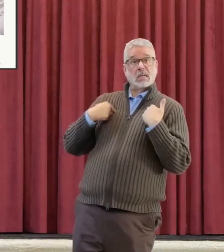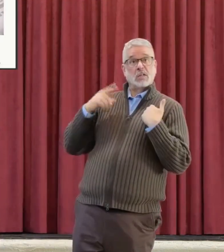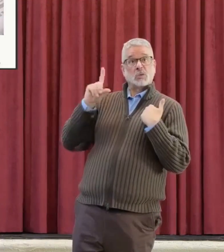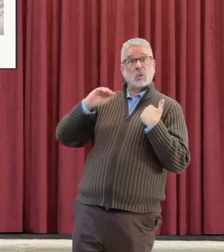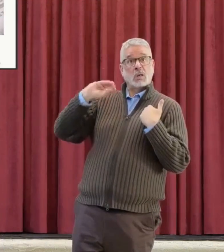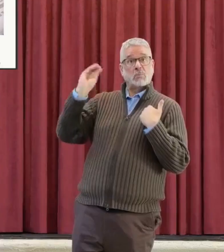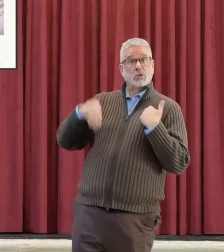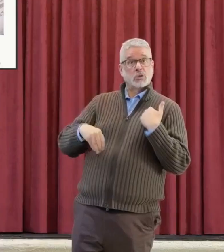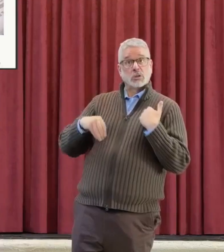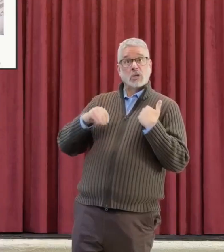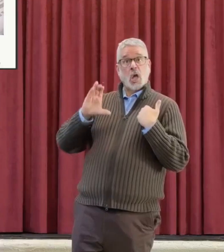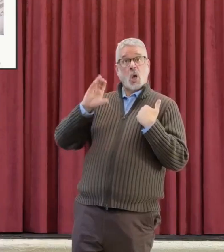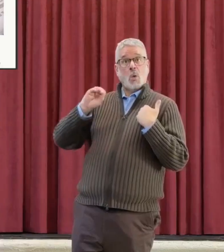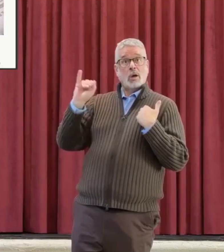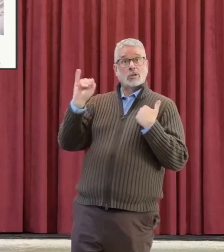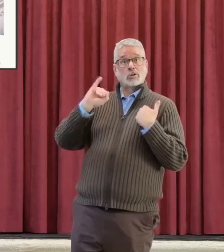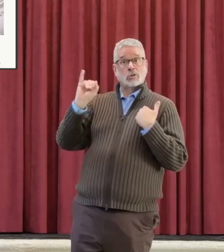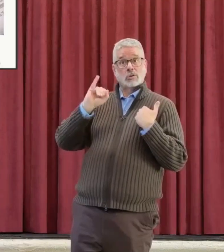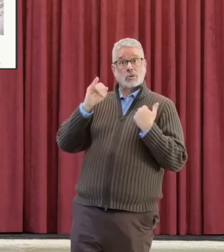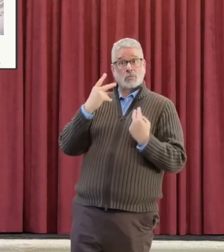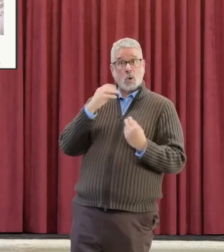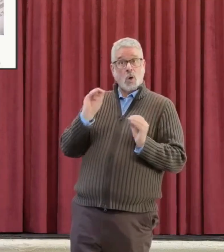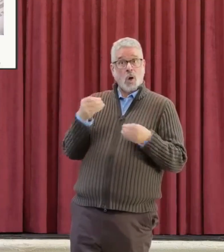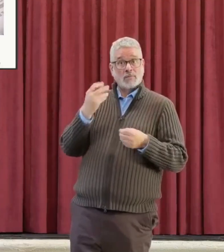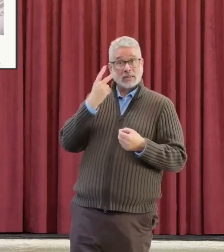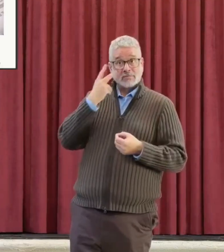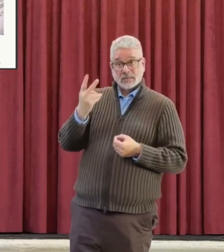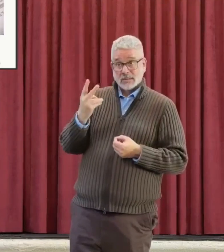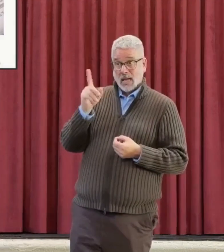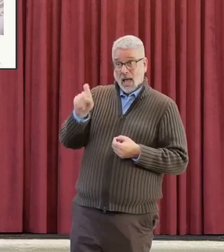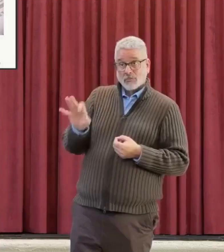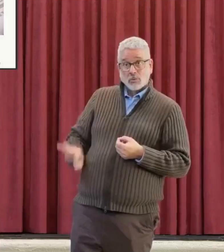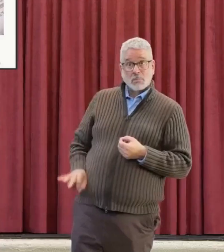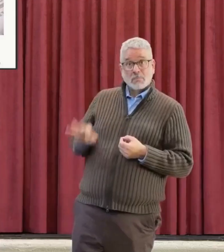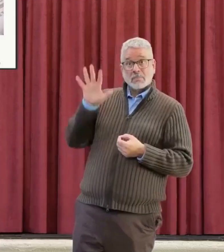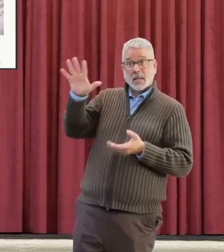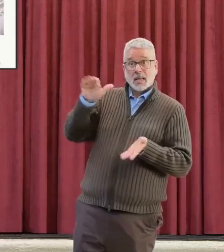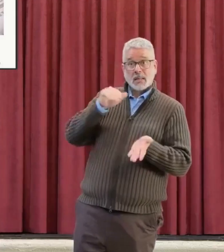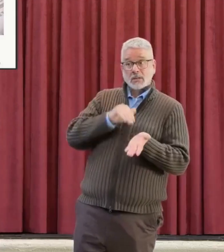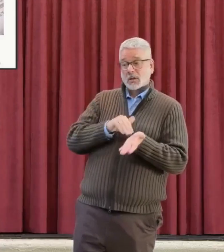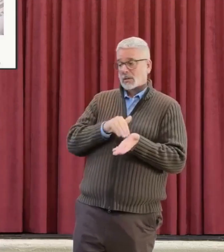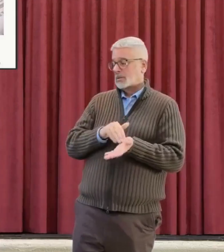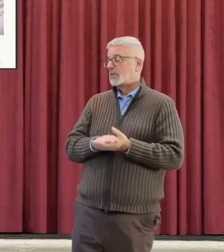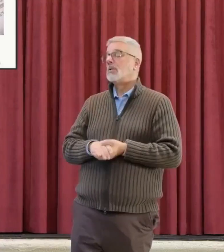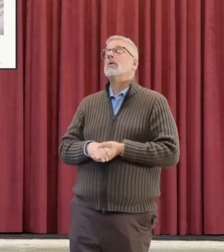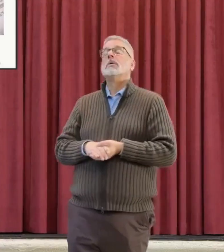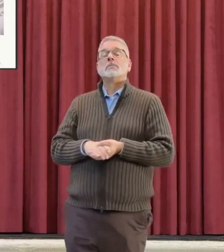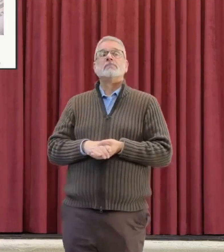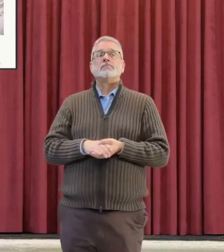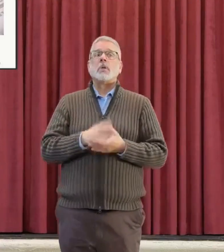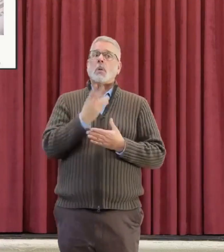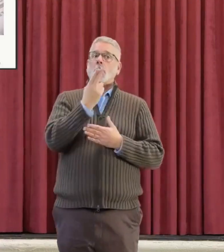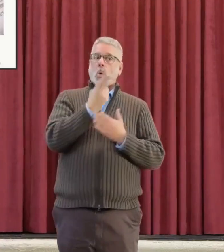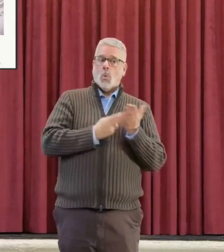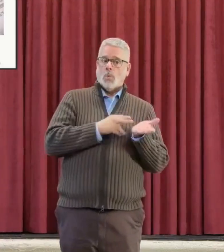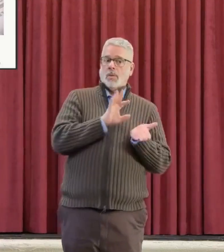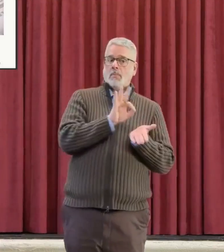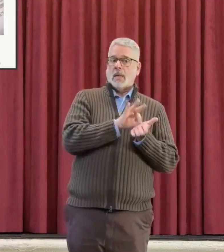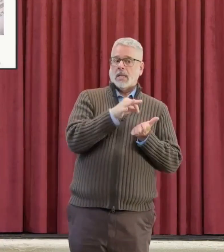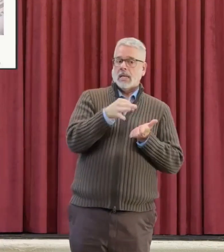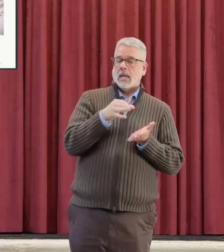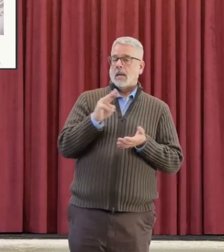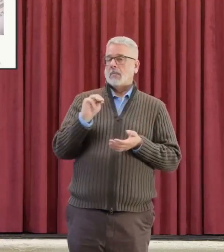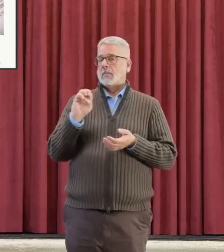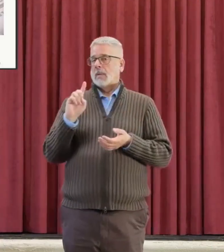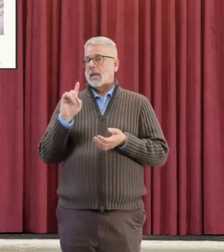20% co-insurance for an office visit. Do I have to pay the doctor? You know, when you have both Medicare and Medi-Cal. So